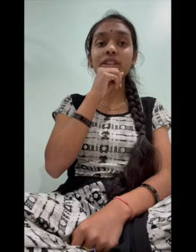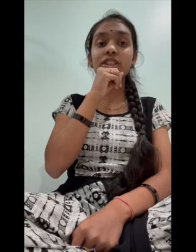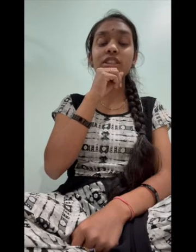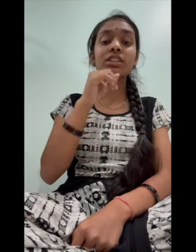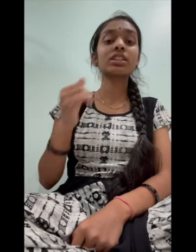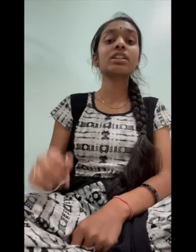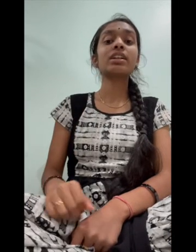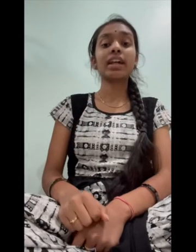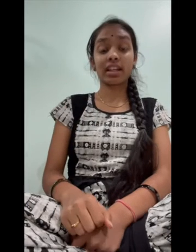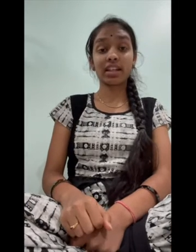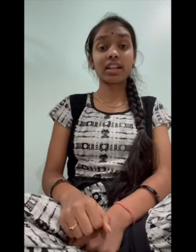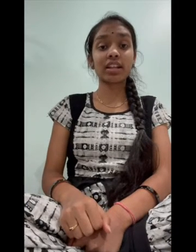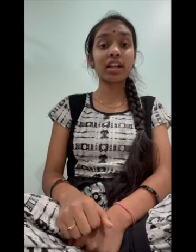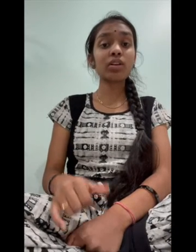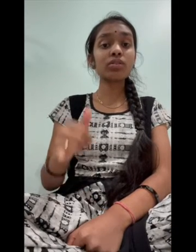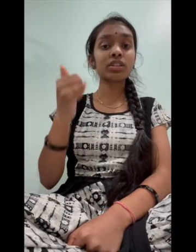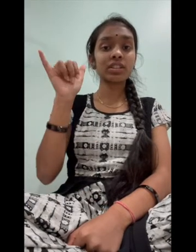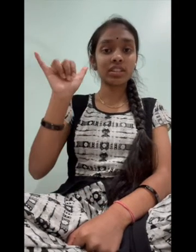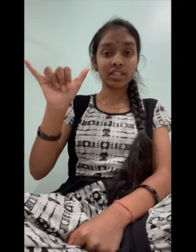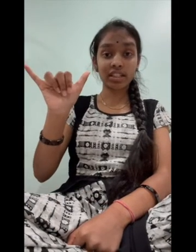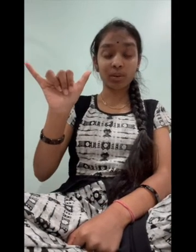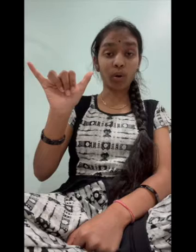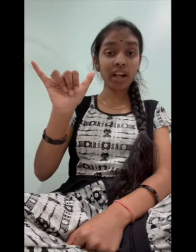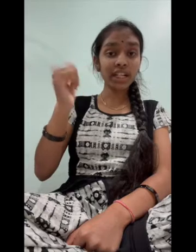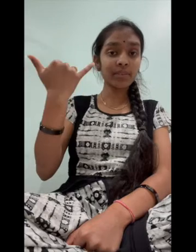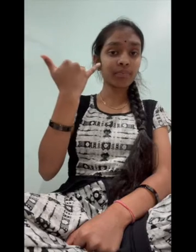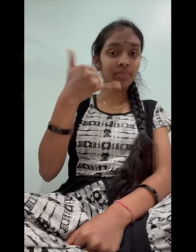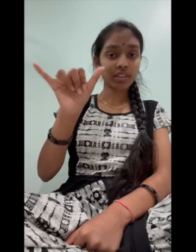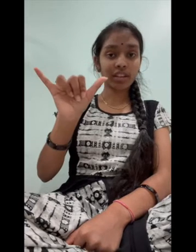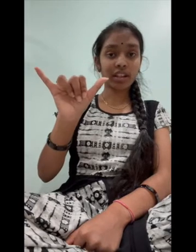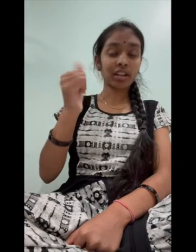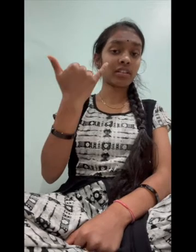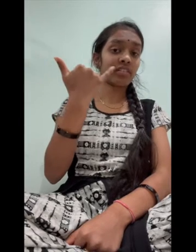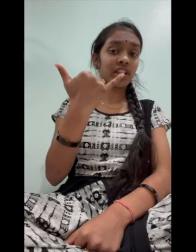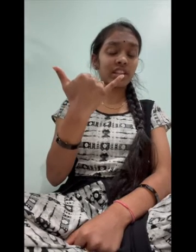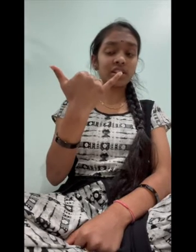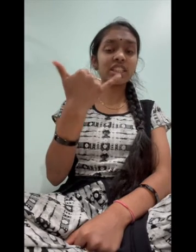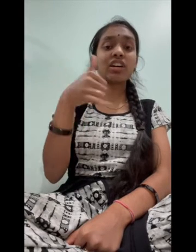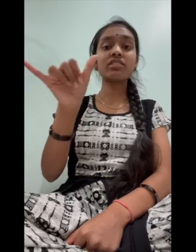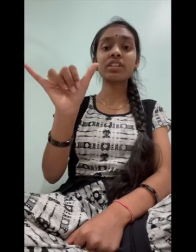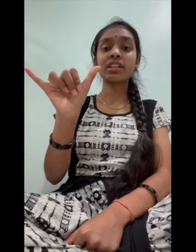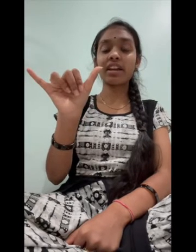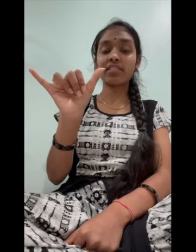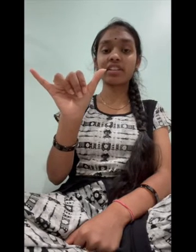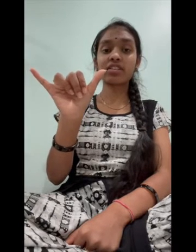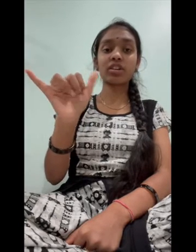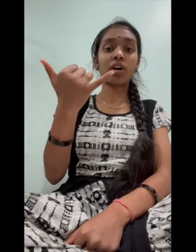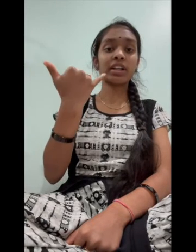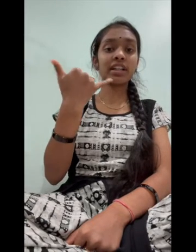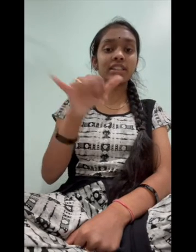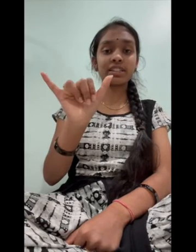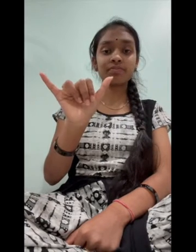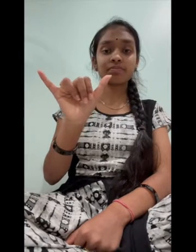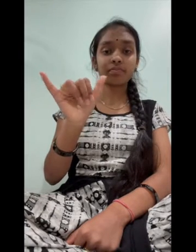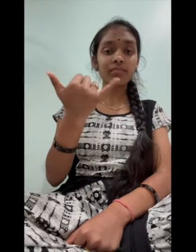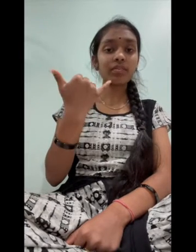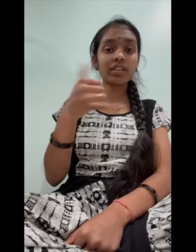orange. Yellow. Take the Y and face yourself and face it to the audience.